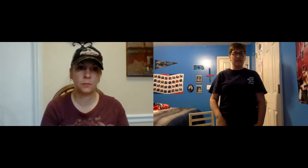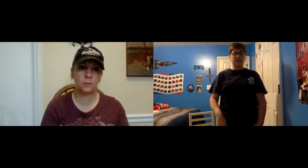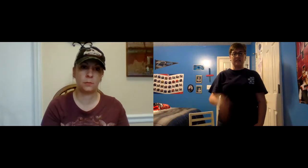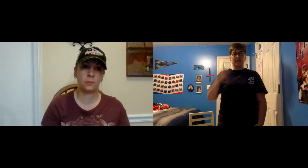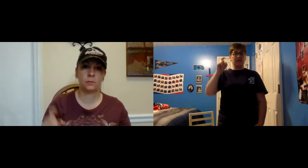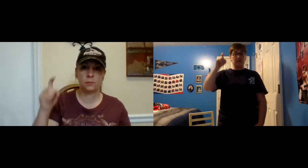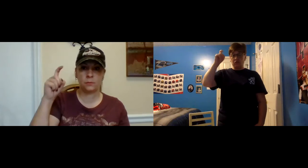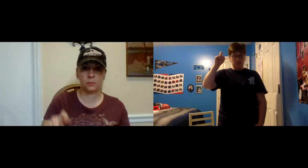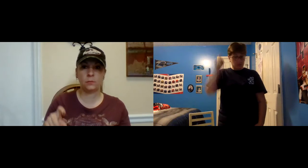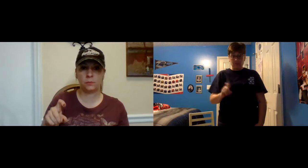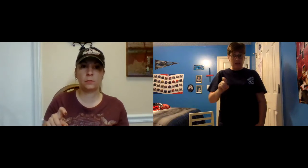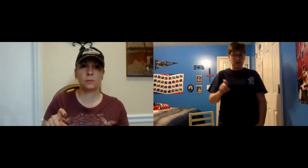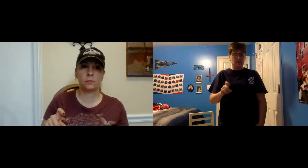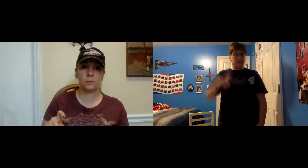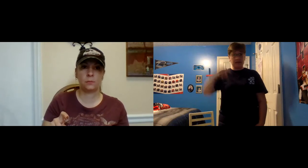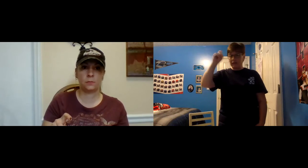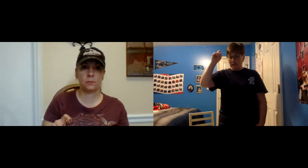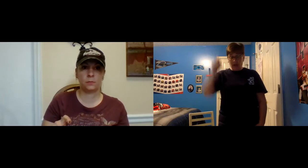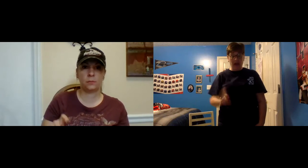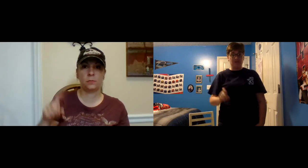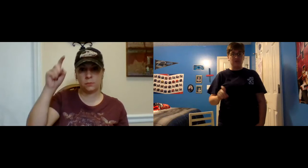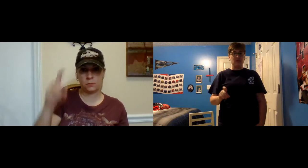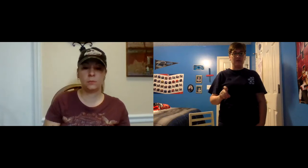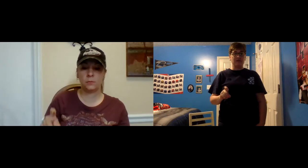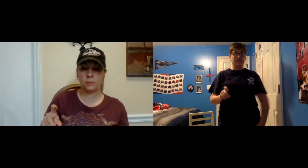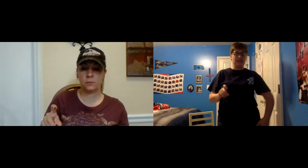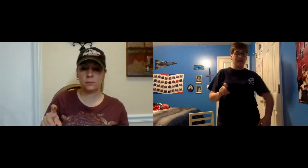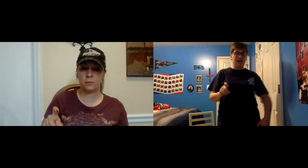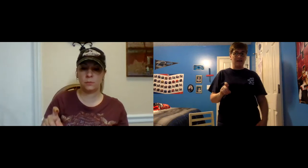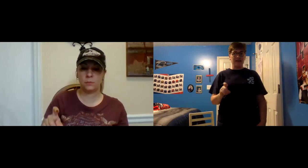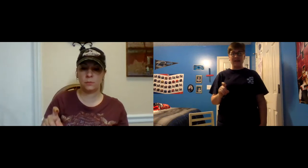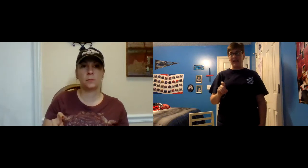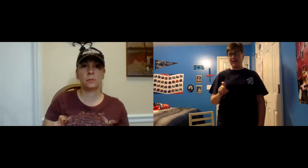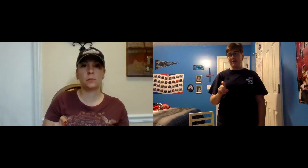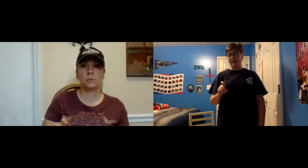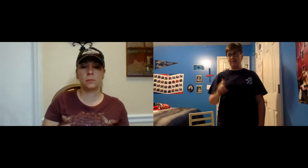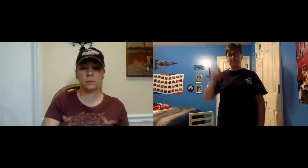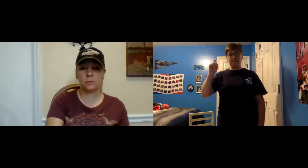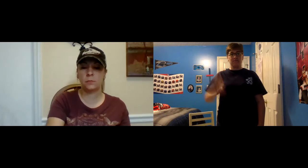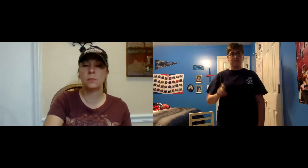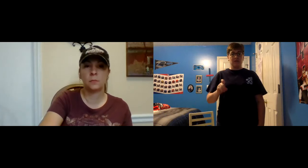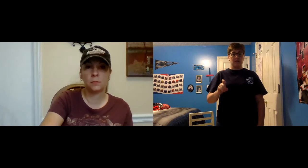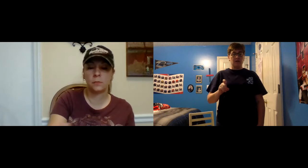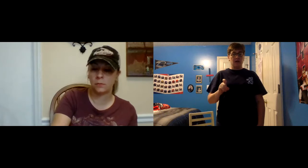one of those things that like you've got to do it, like you have to do it. It's not like a